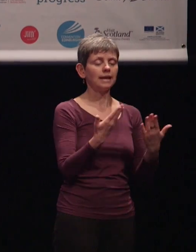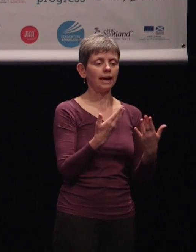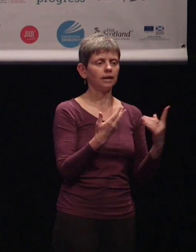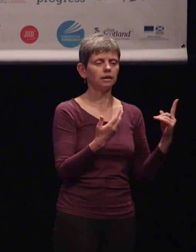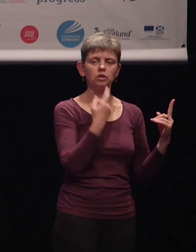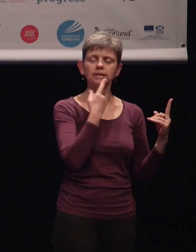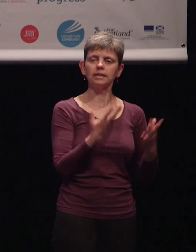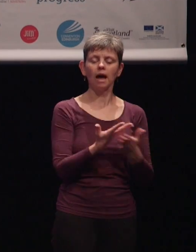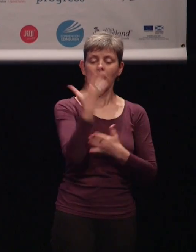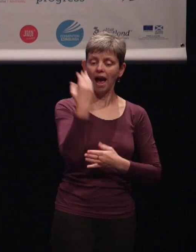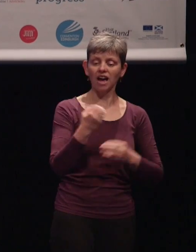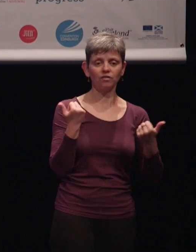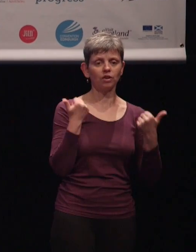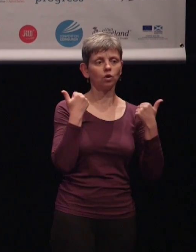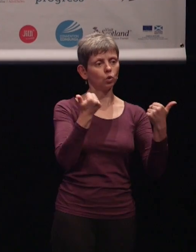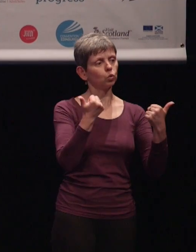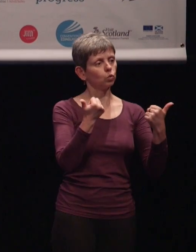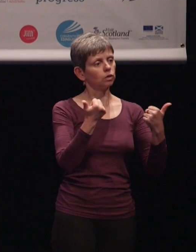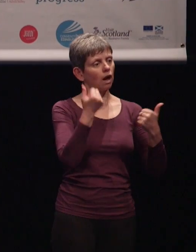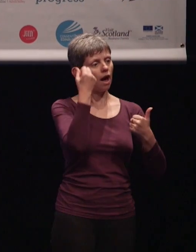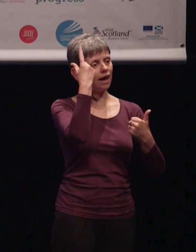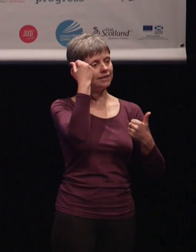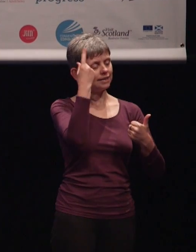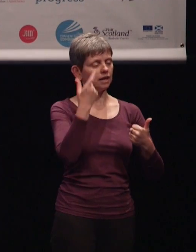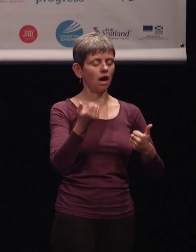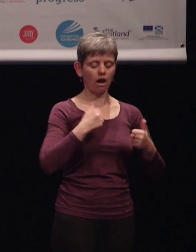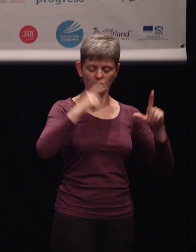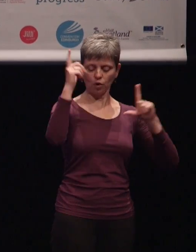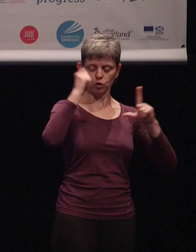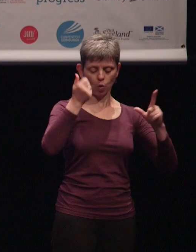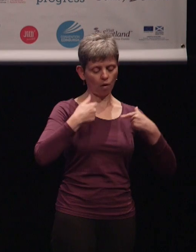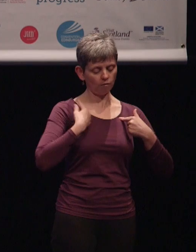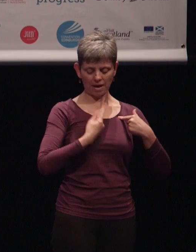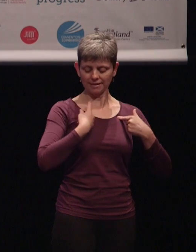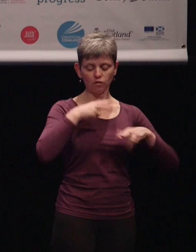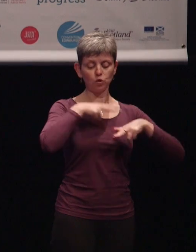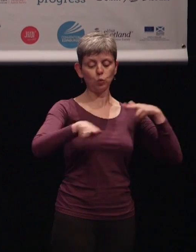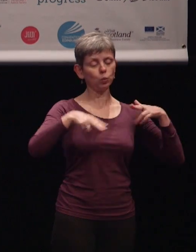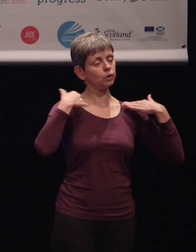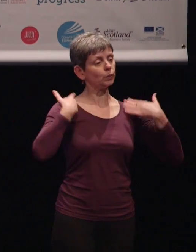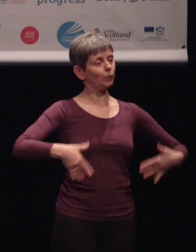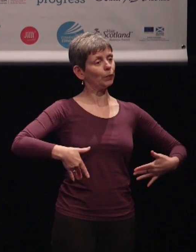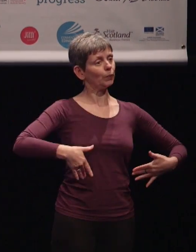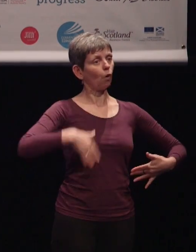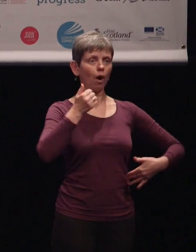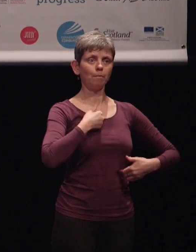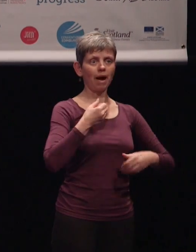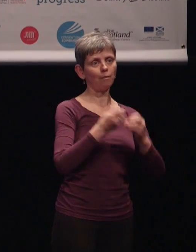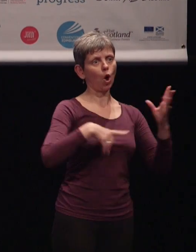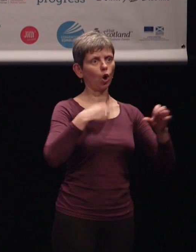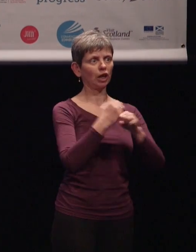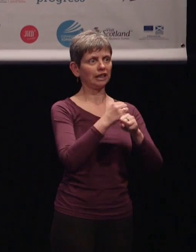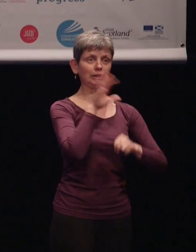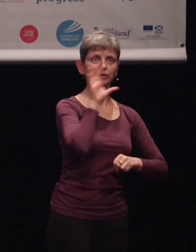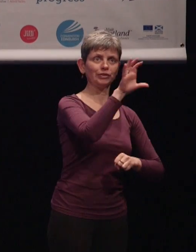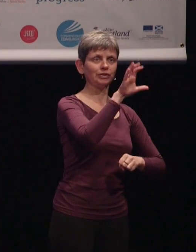a brilliant idea of she was going to post a picture naked of herself on her animal rights blog. So the